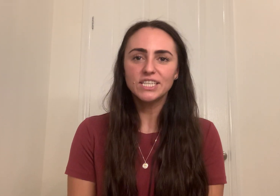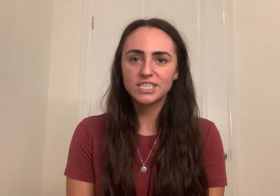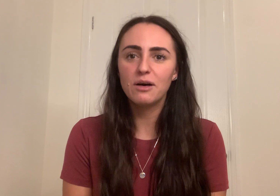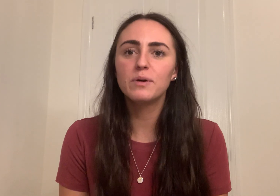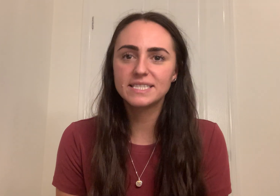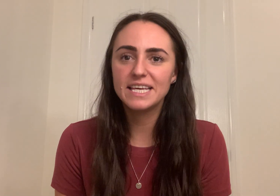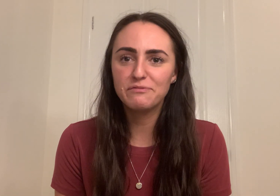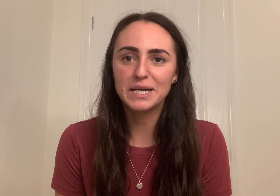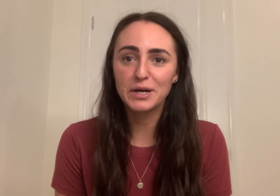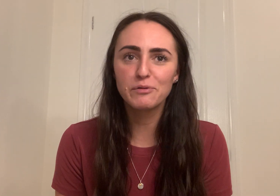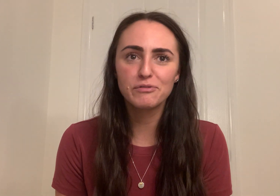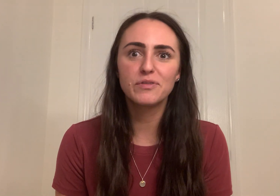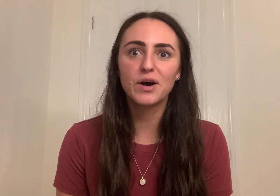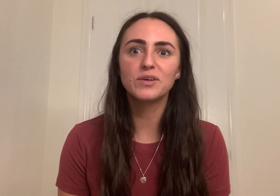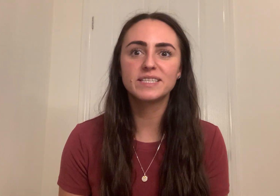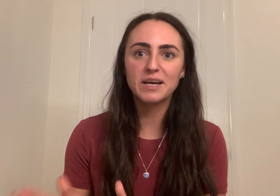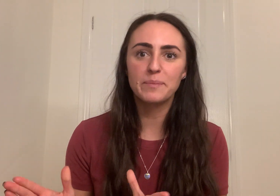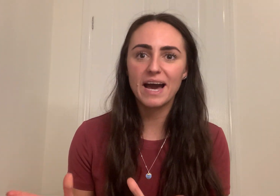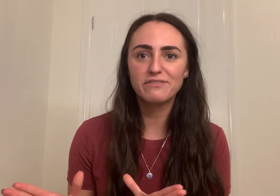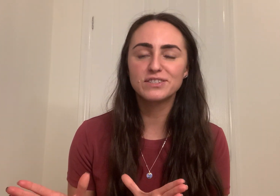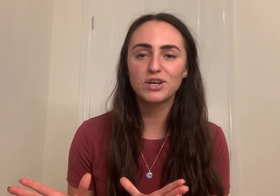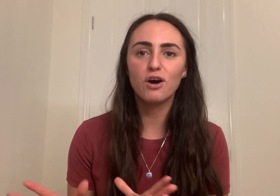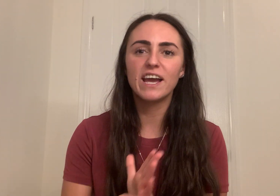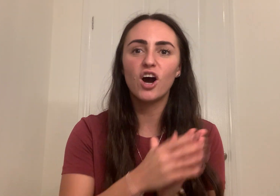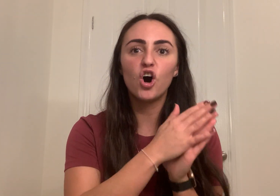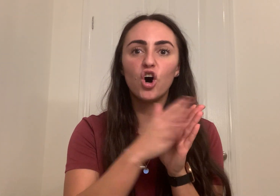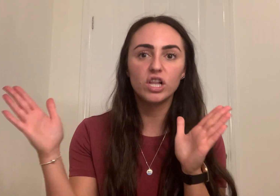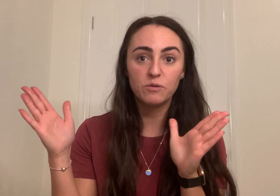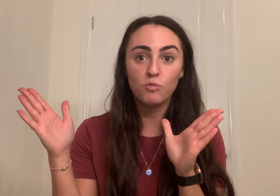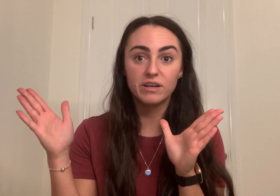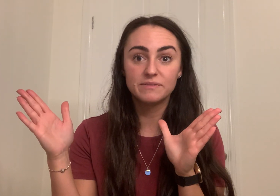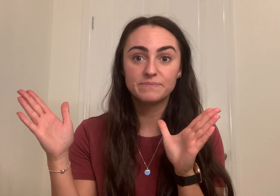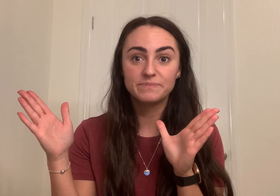Shall we see if we can go through the second part of the story all in one?